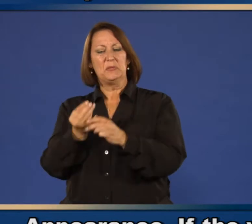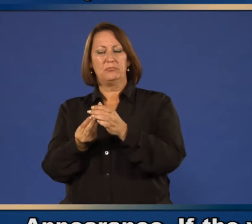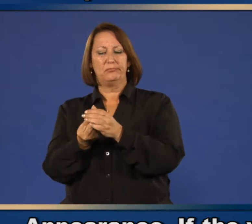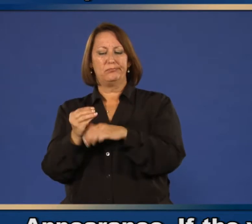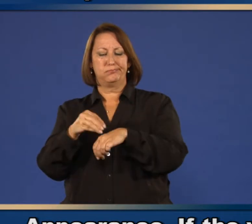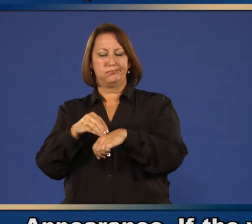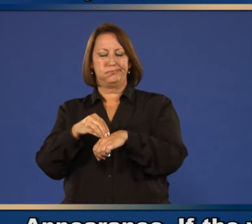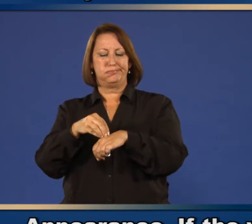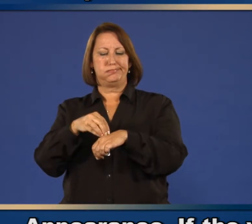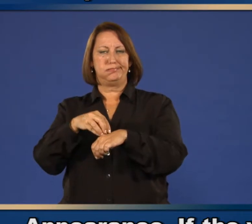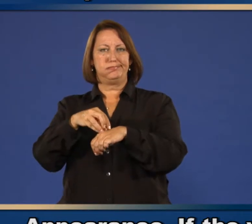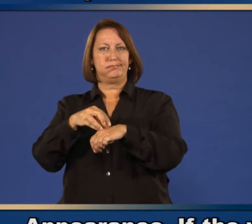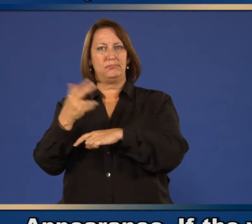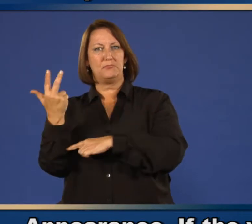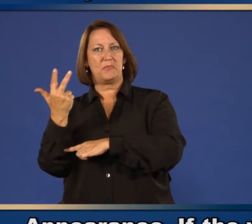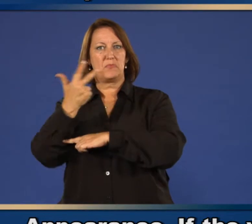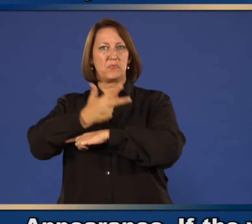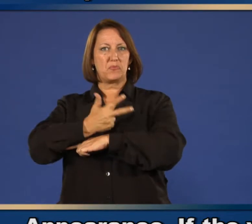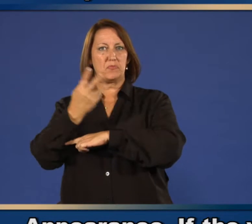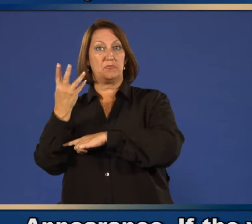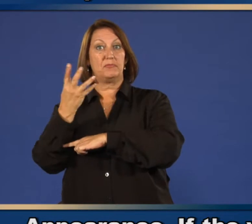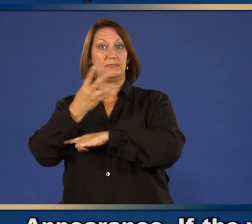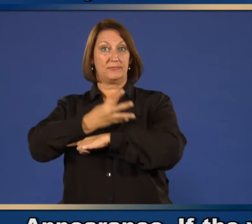in 3 or 4 days.